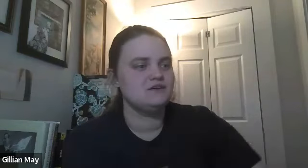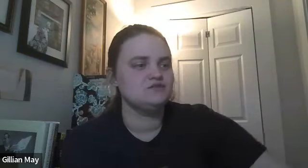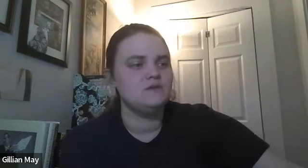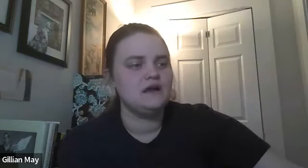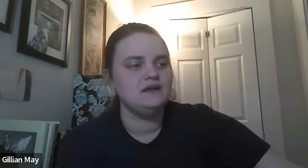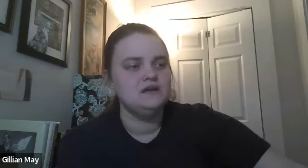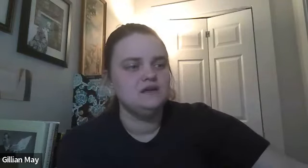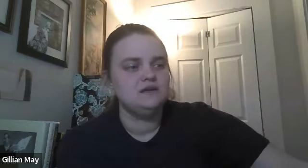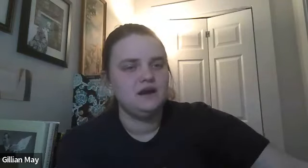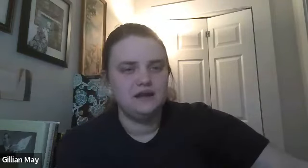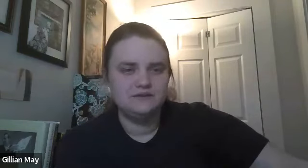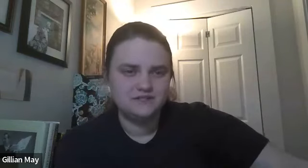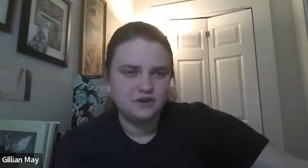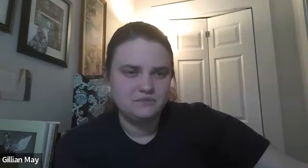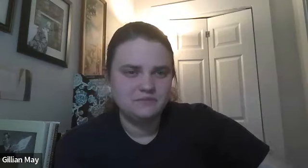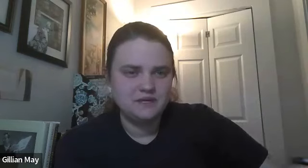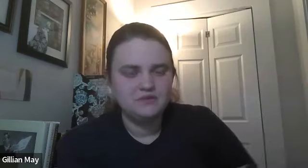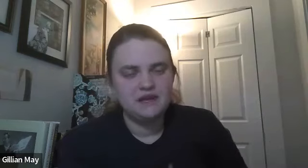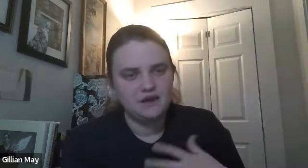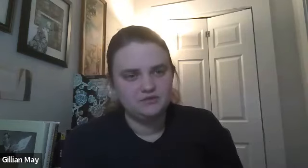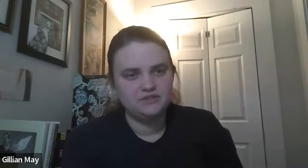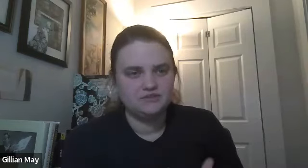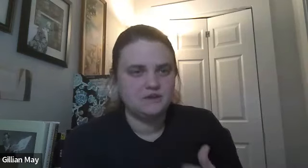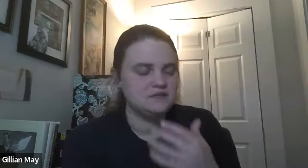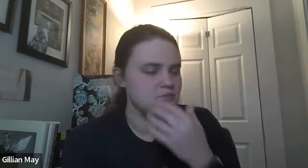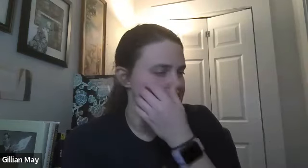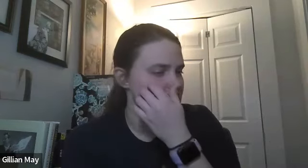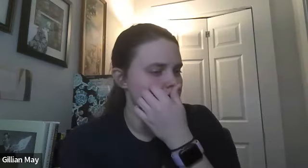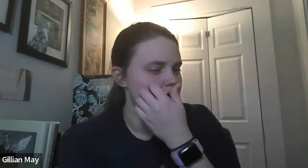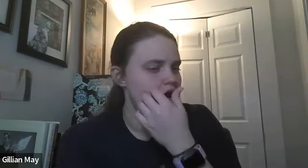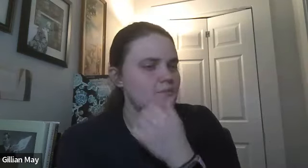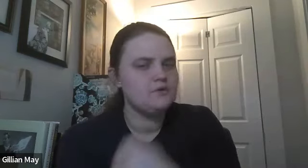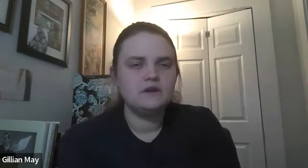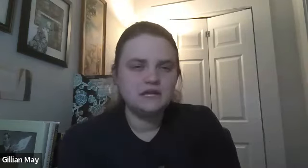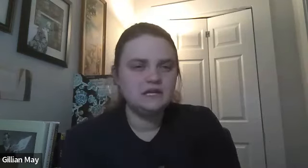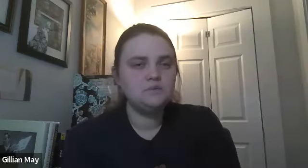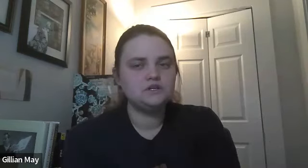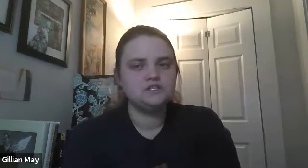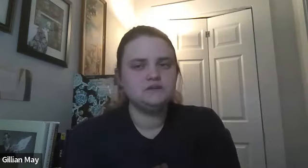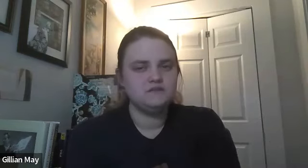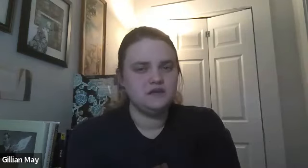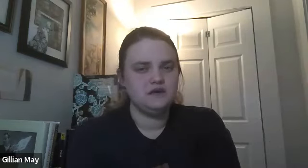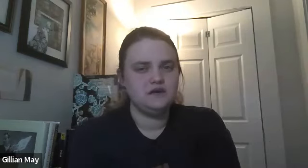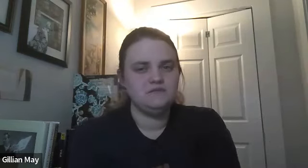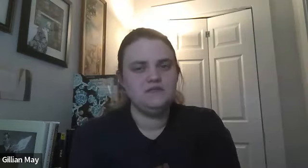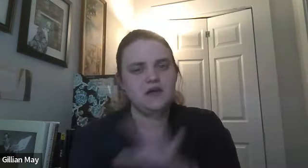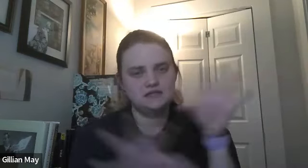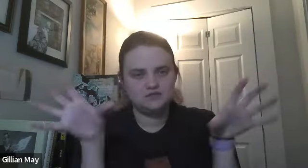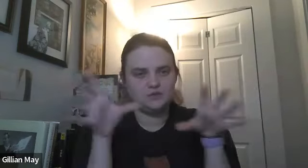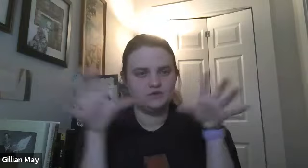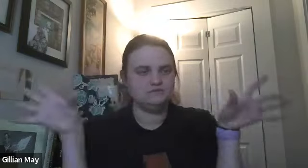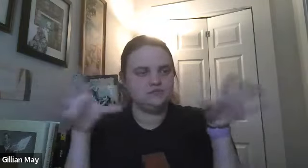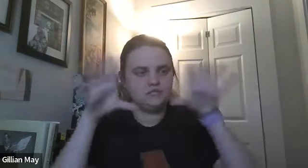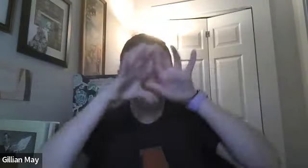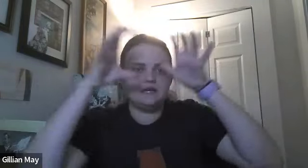also like kind of describing people, like how you would describe someone. Are there any words you can think of in that sort of